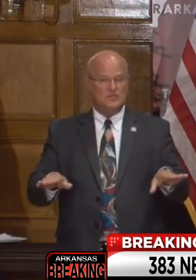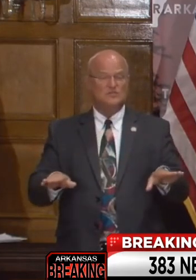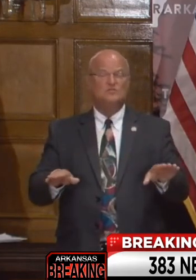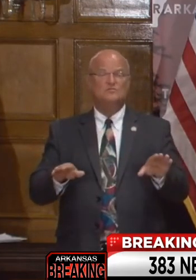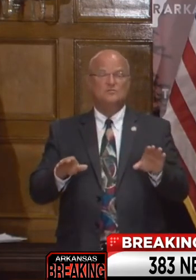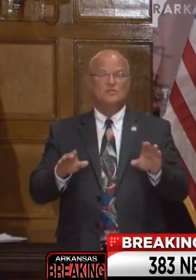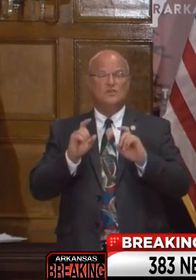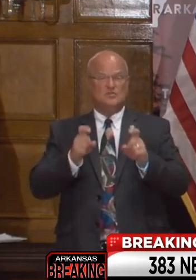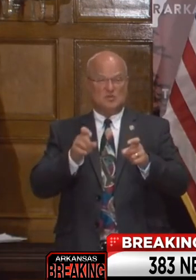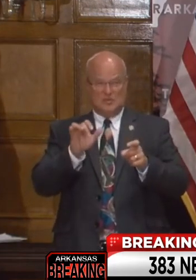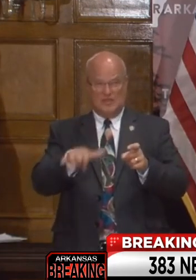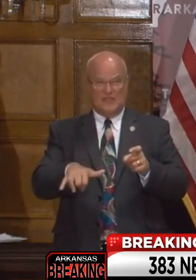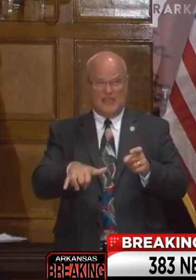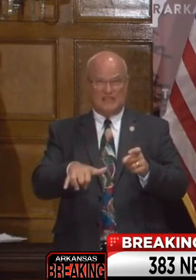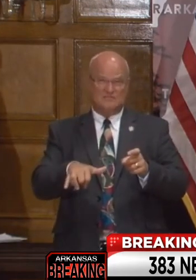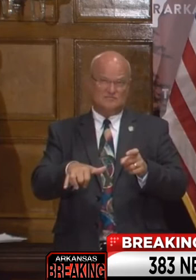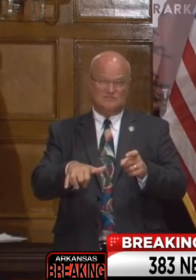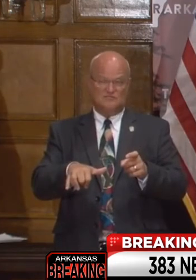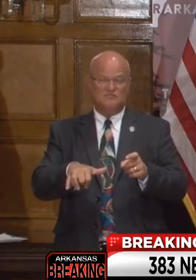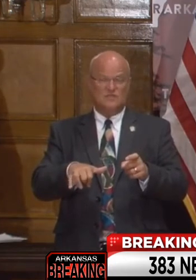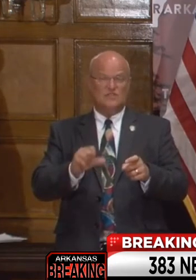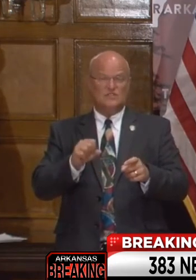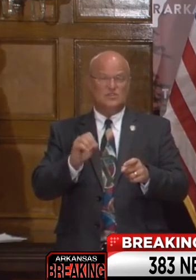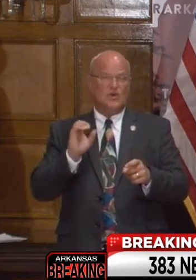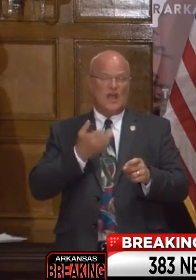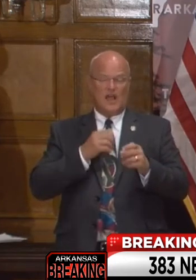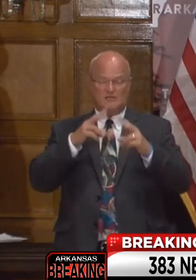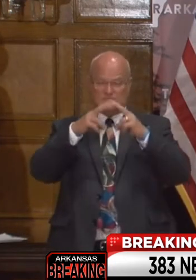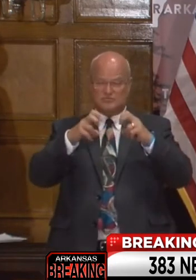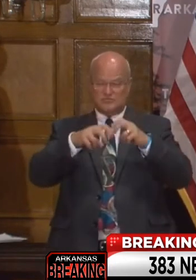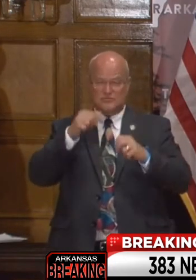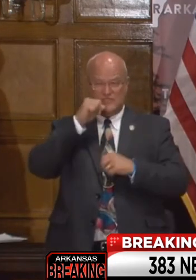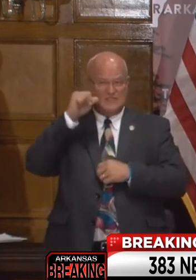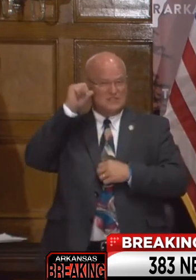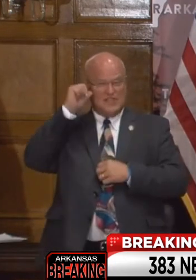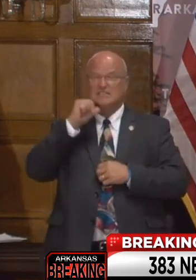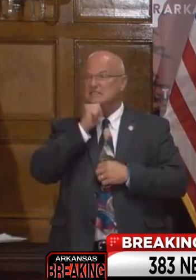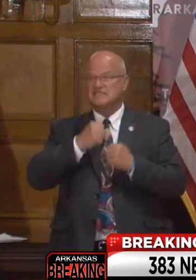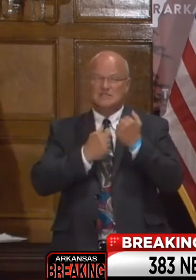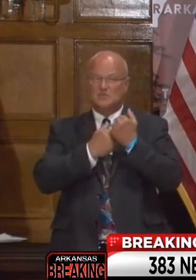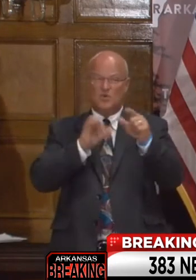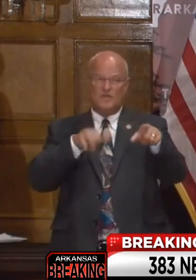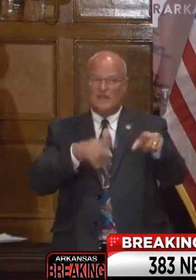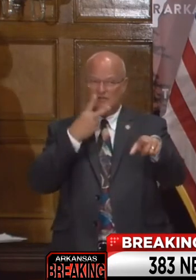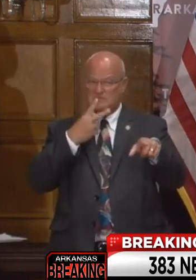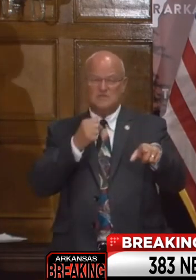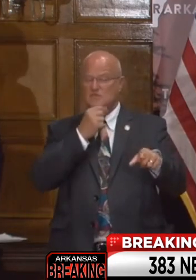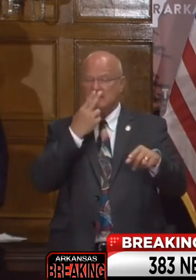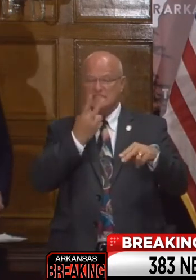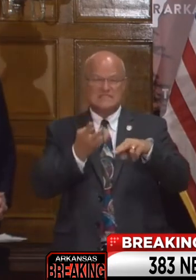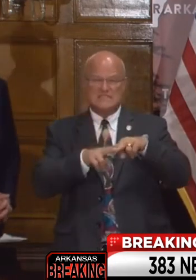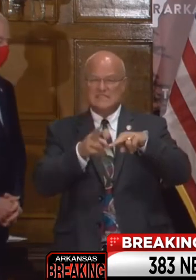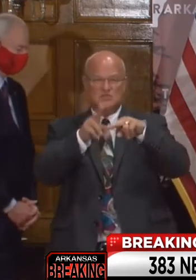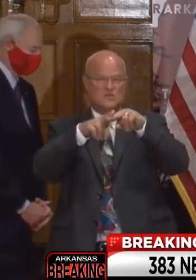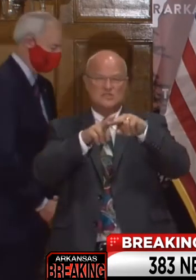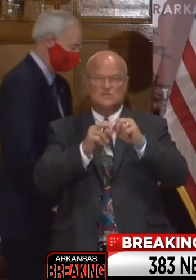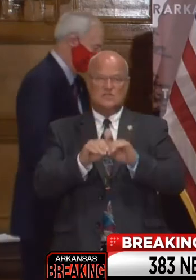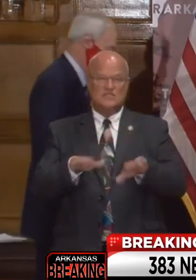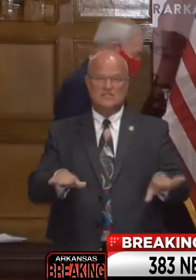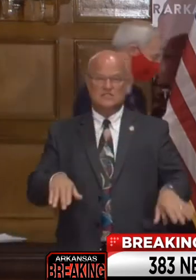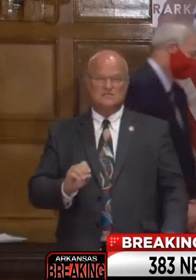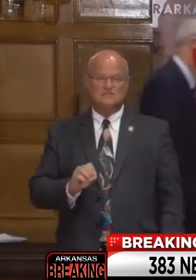were contributed to that total analysis. So our analysis from yesterday doesn't support that we're seeing an increase in this.